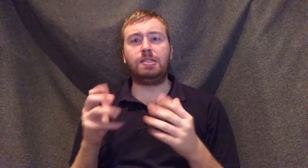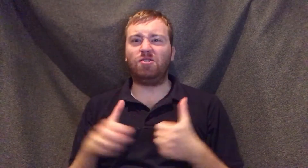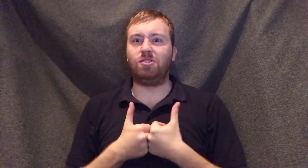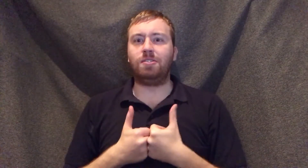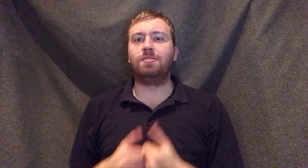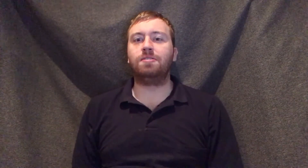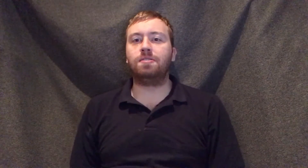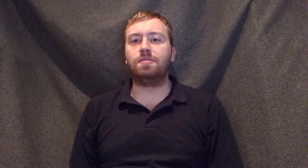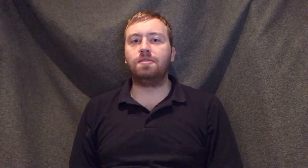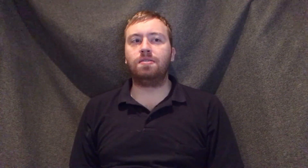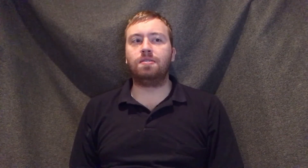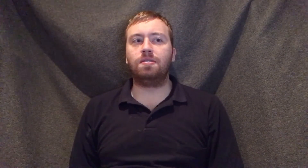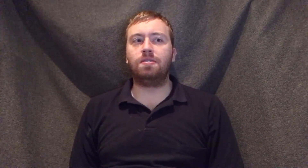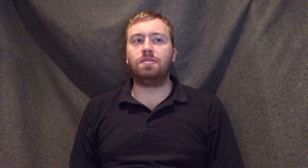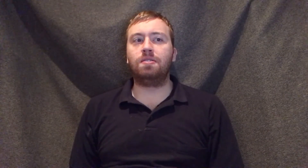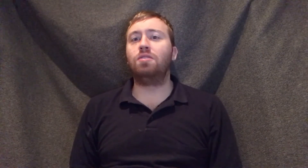The headphones and sunglasses help.